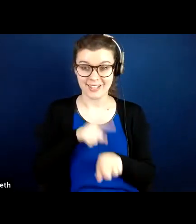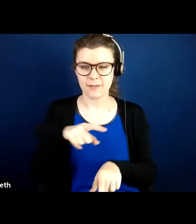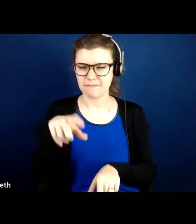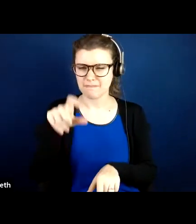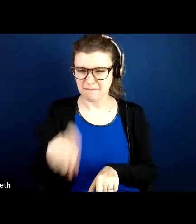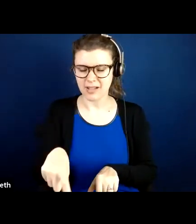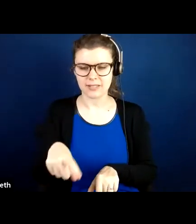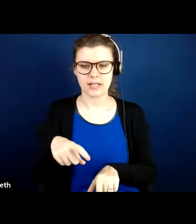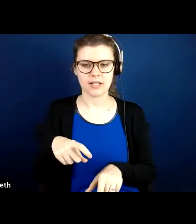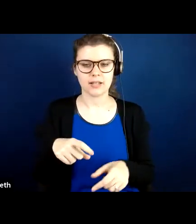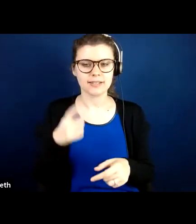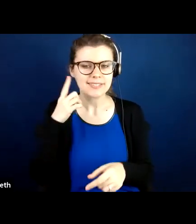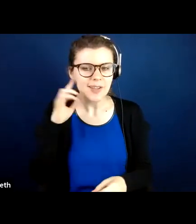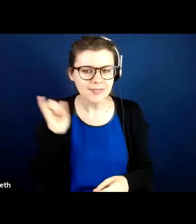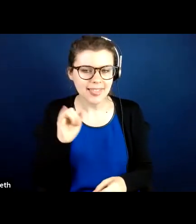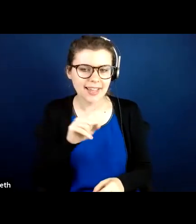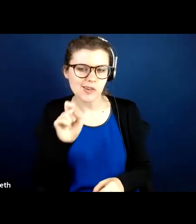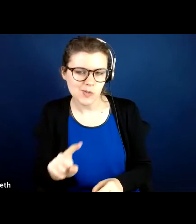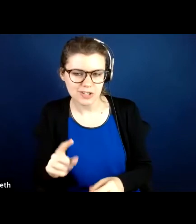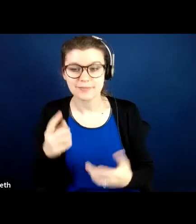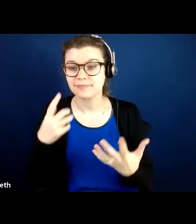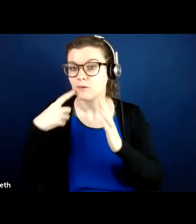in the form of a question, such as